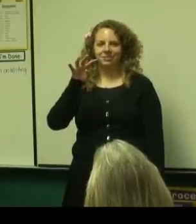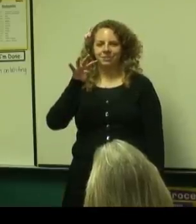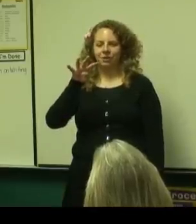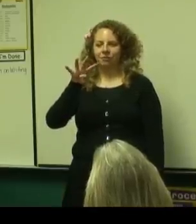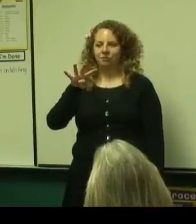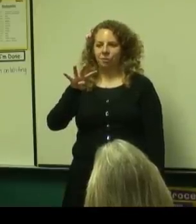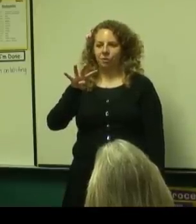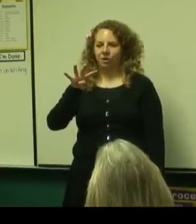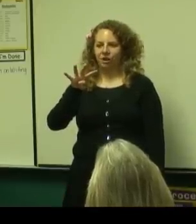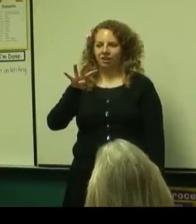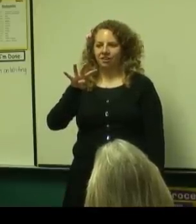So